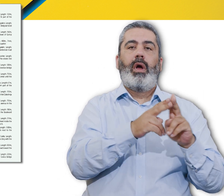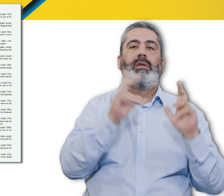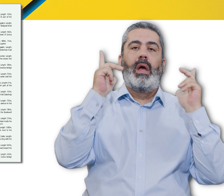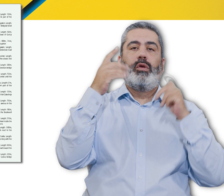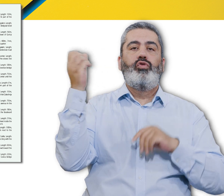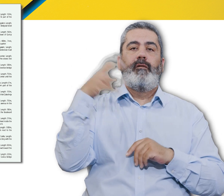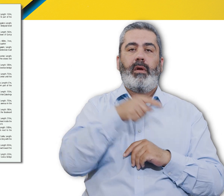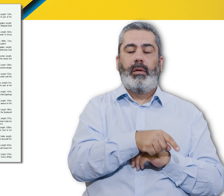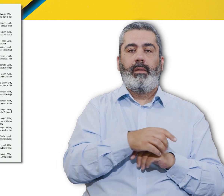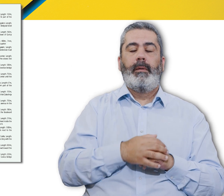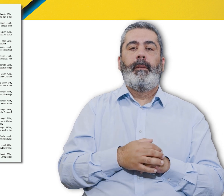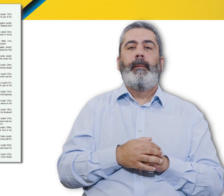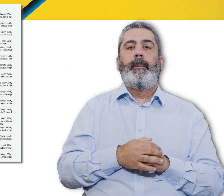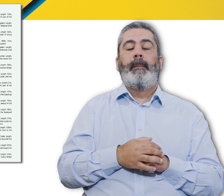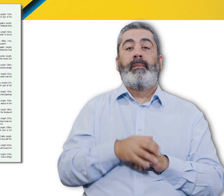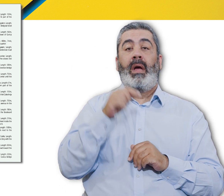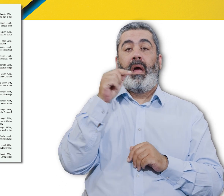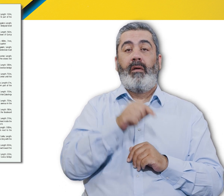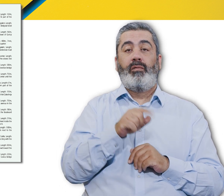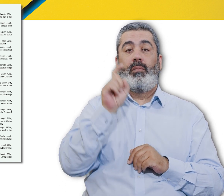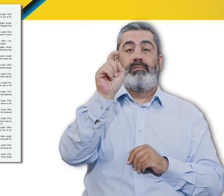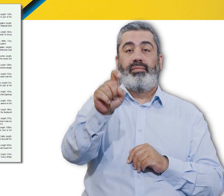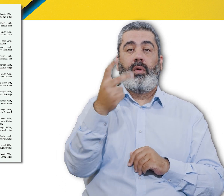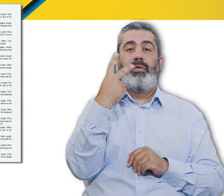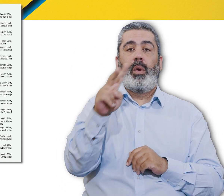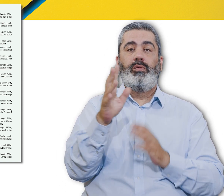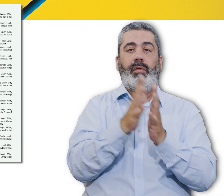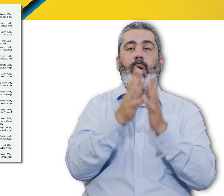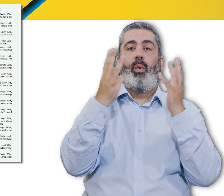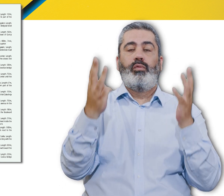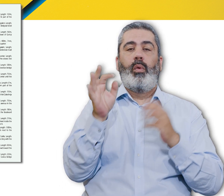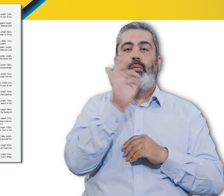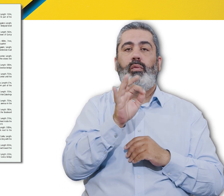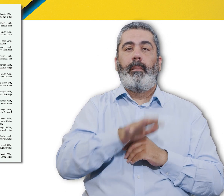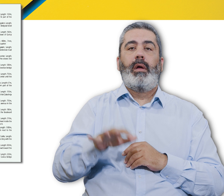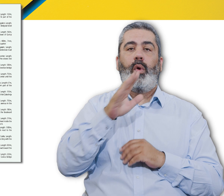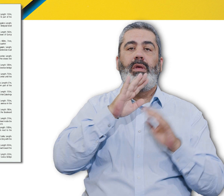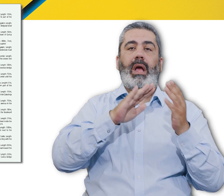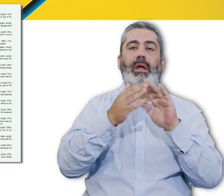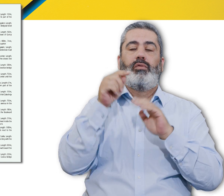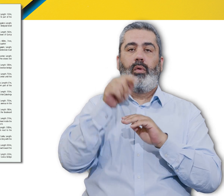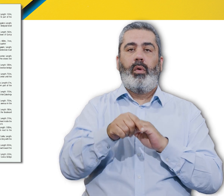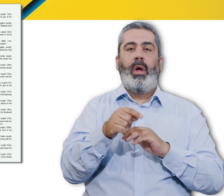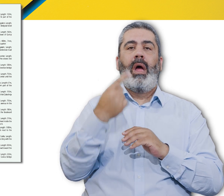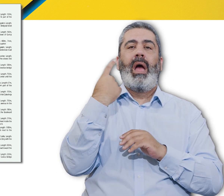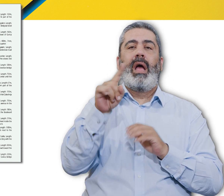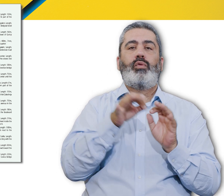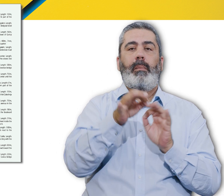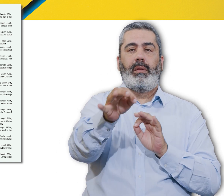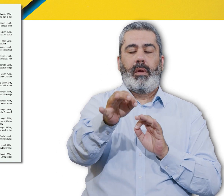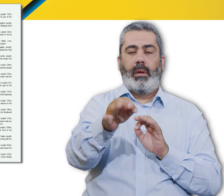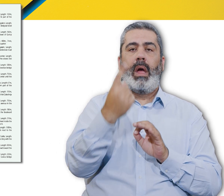of St. Sophia. Stavronneka Street number 208, area, Western City,